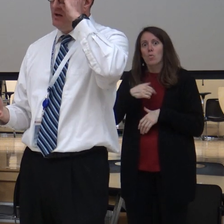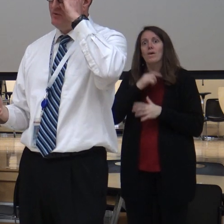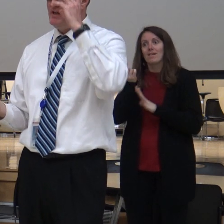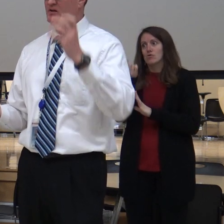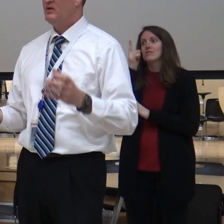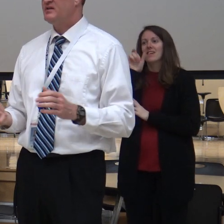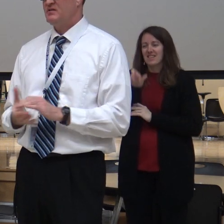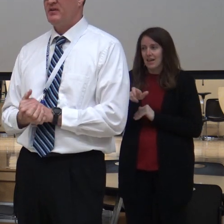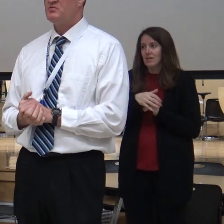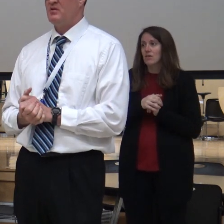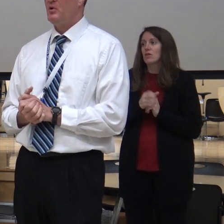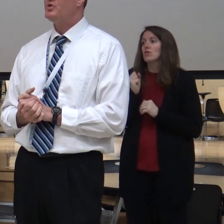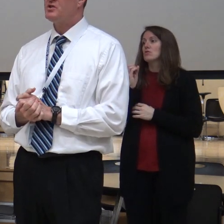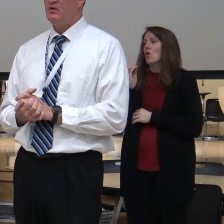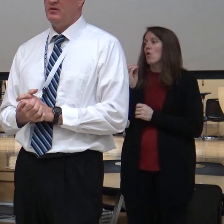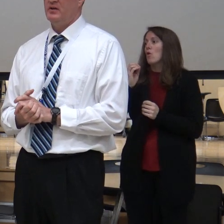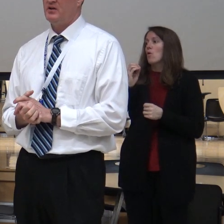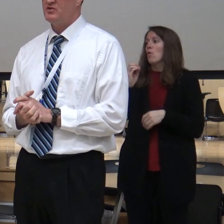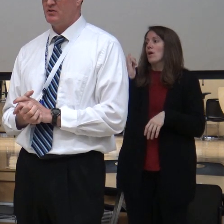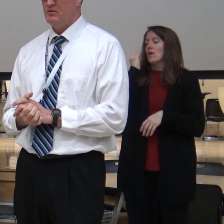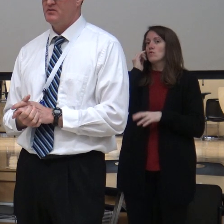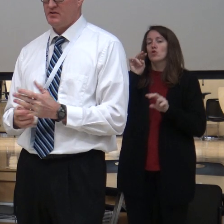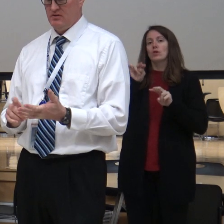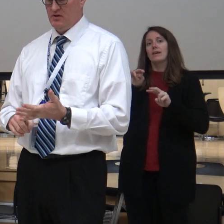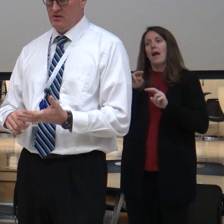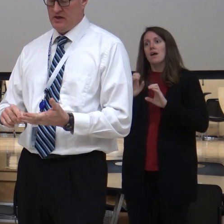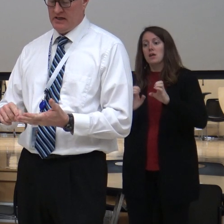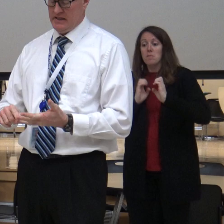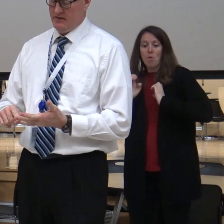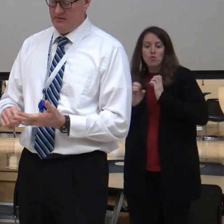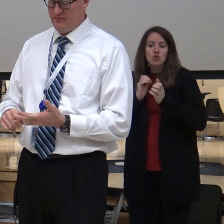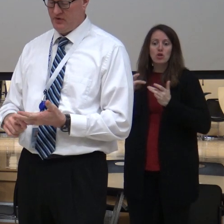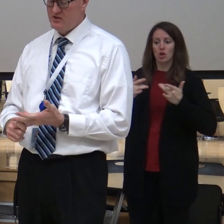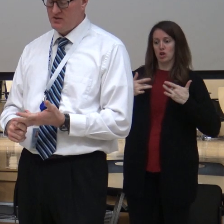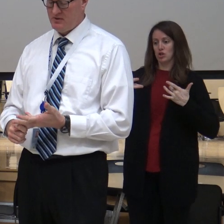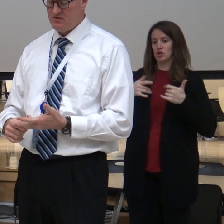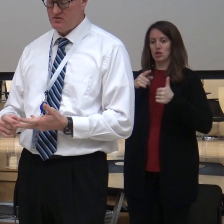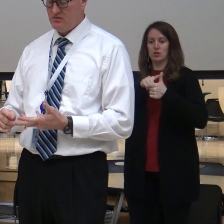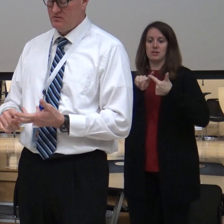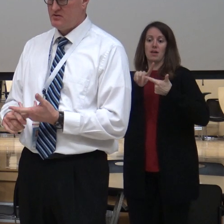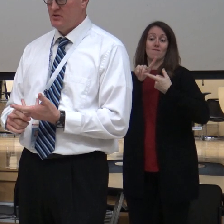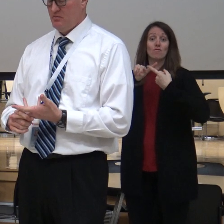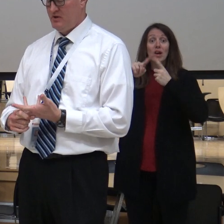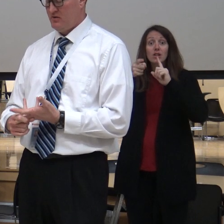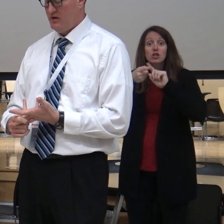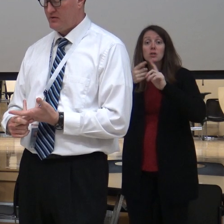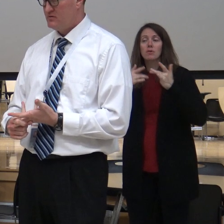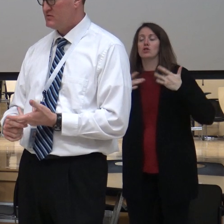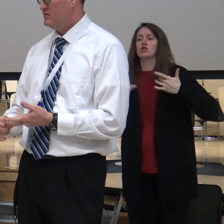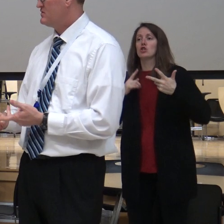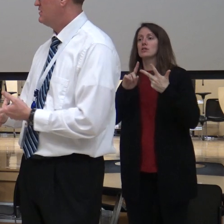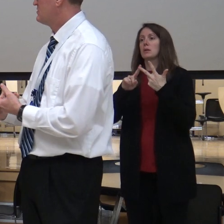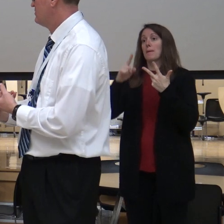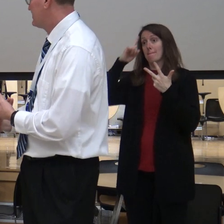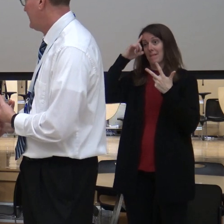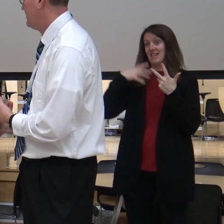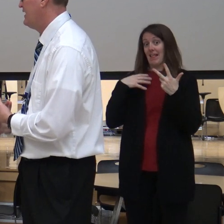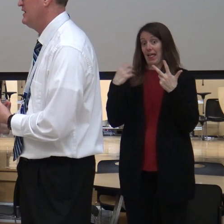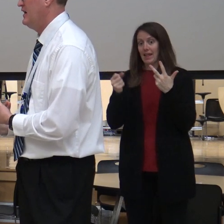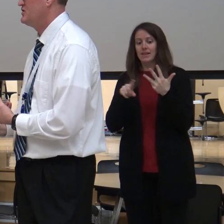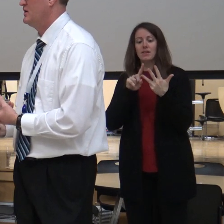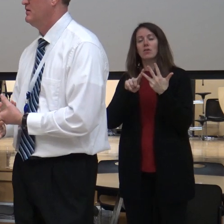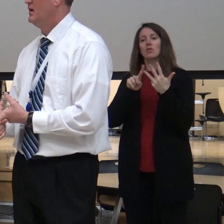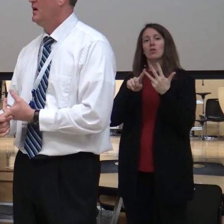So if you take a look at some things with emotional concerns, friendship concerns, mental health concerns,